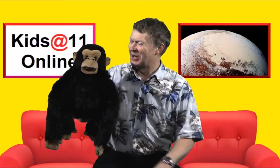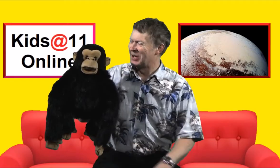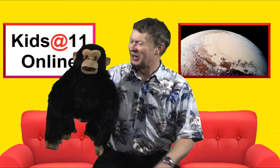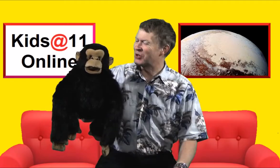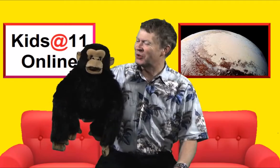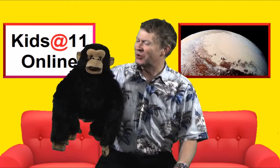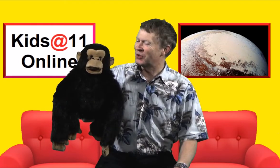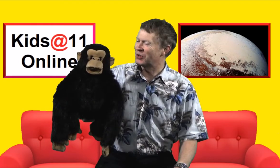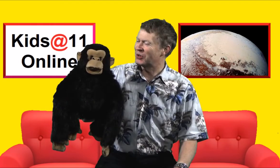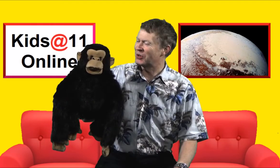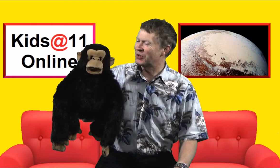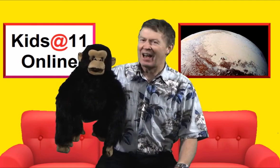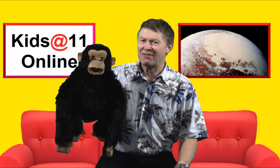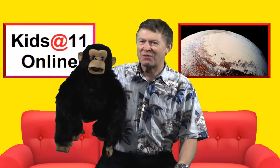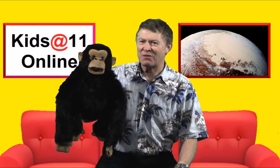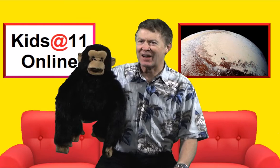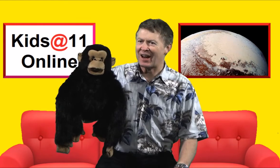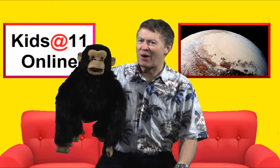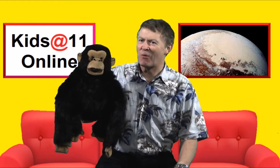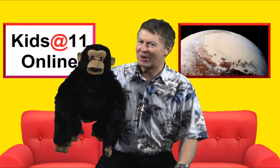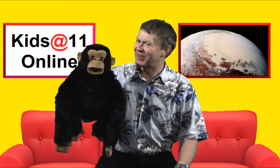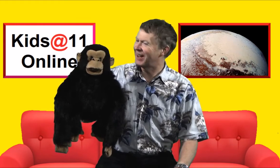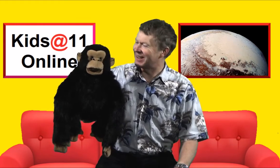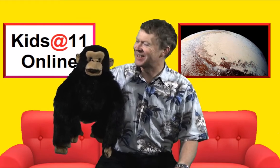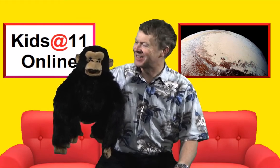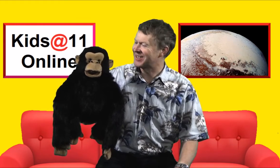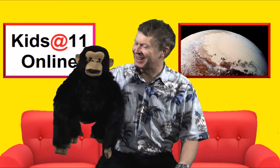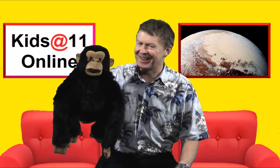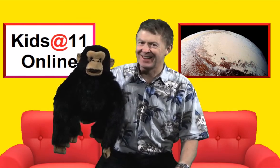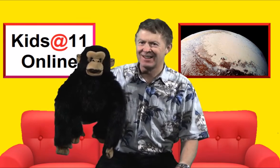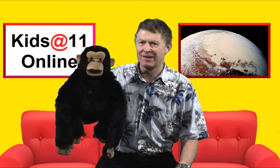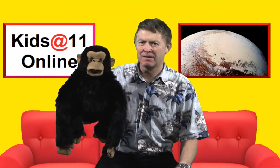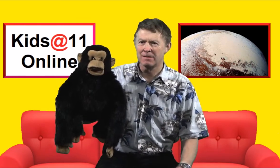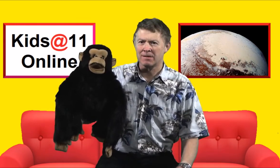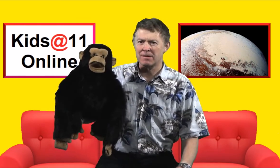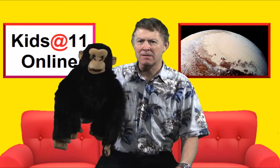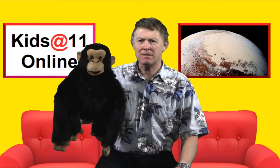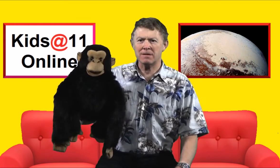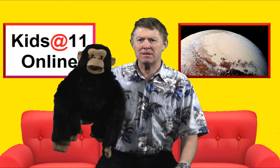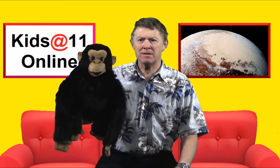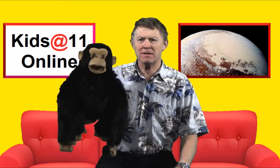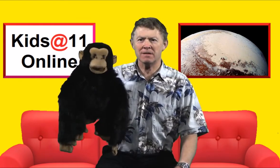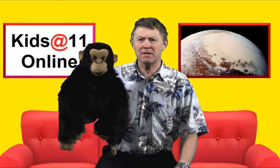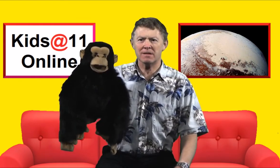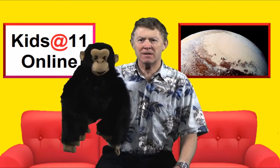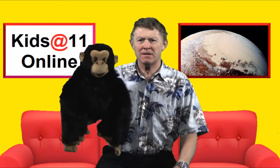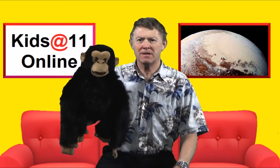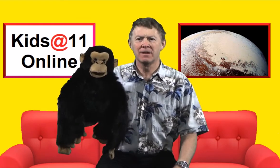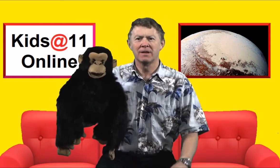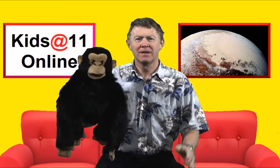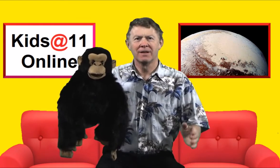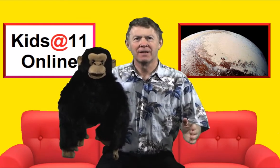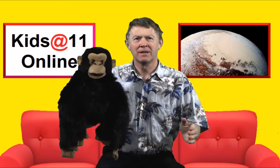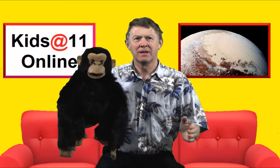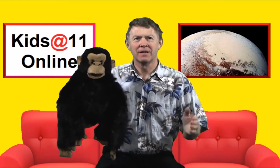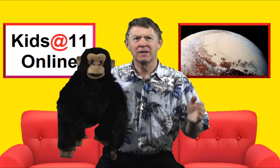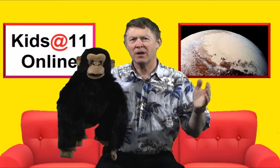Well, George, have you figured out what day it is today? Is it banana day? No, it's